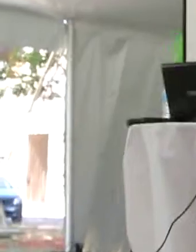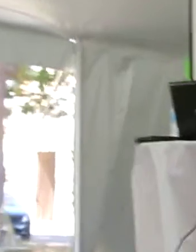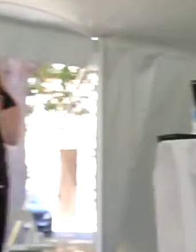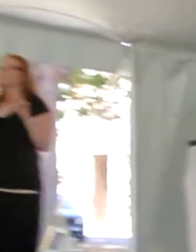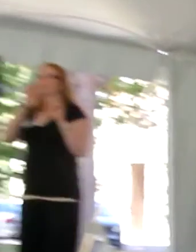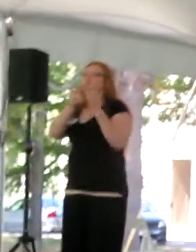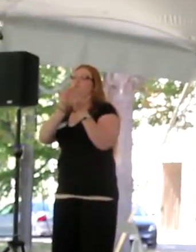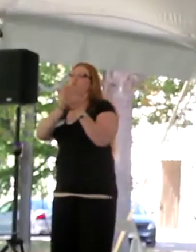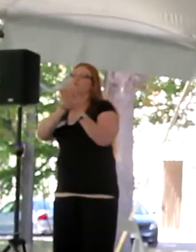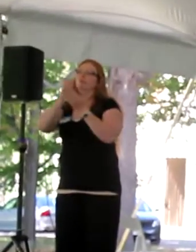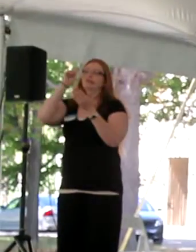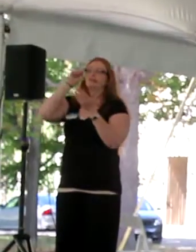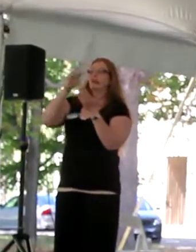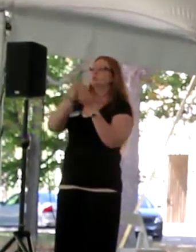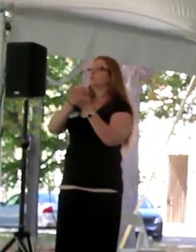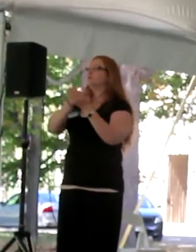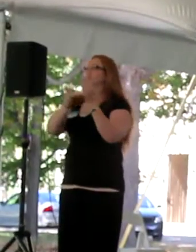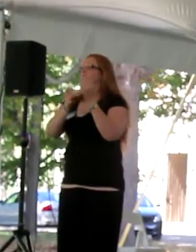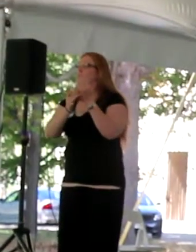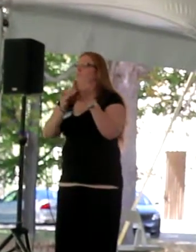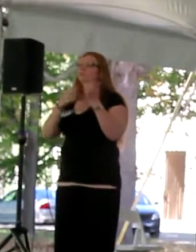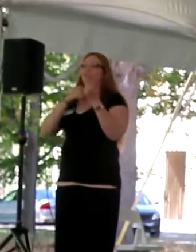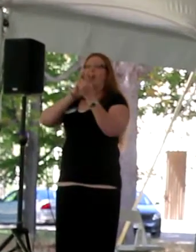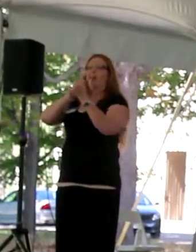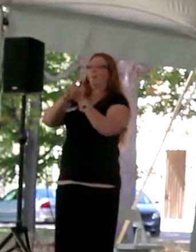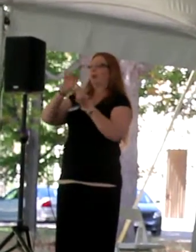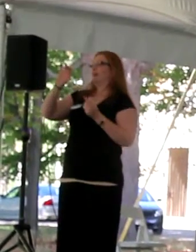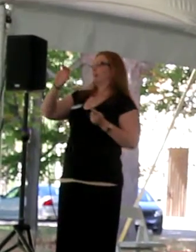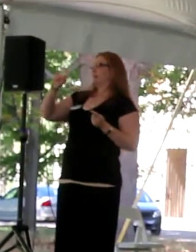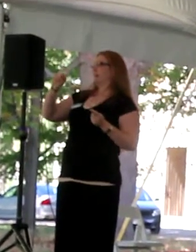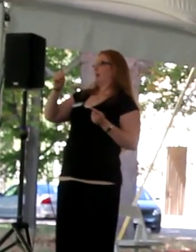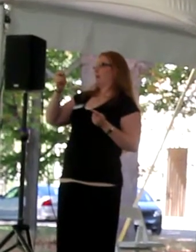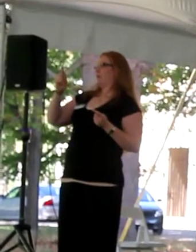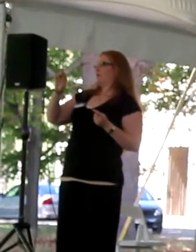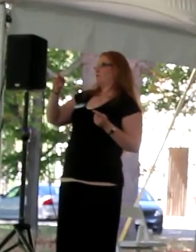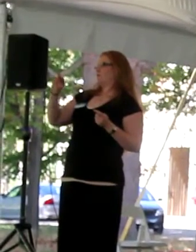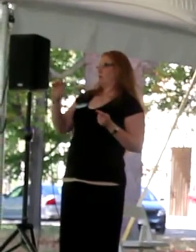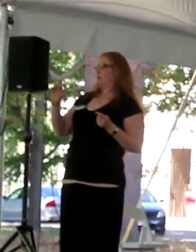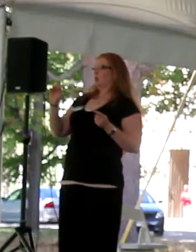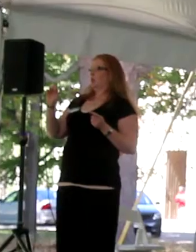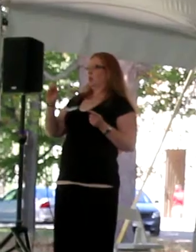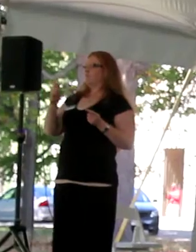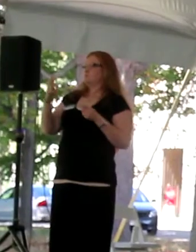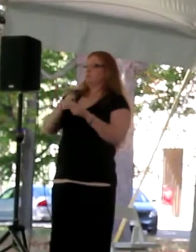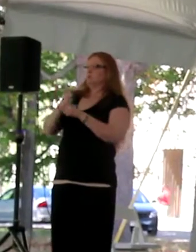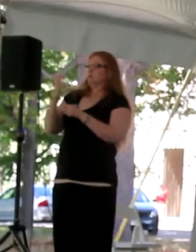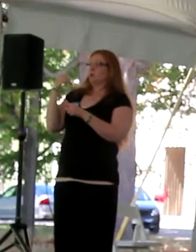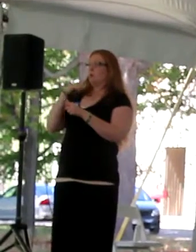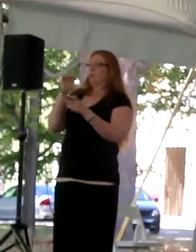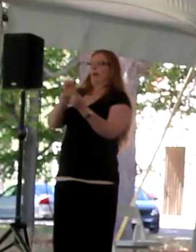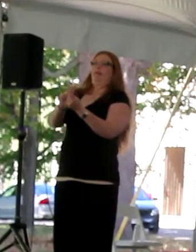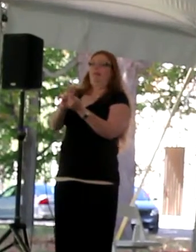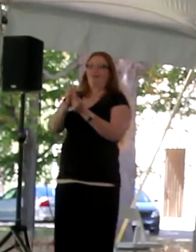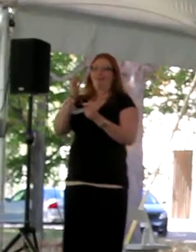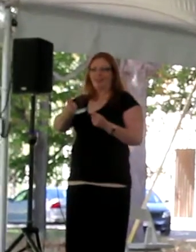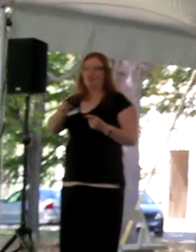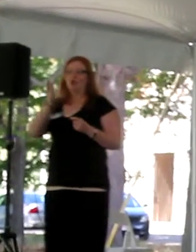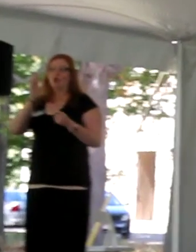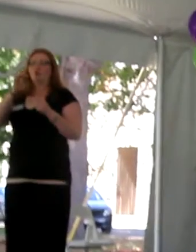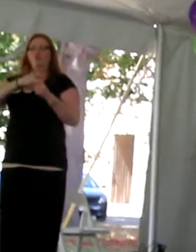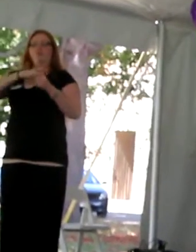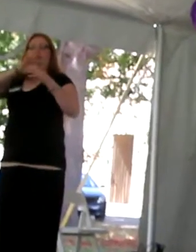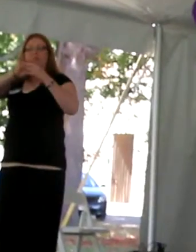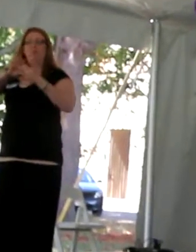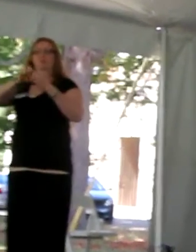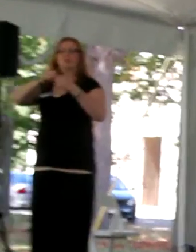things. And I mean, I met Catherine from Shanahan's down there a couple years ago, and it really connects you with the resources